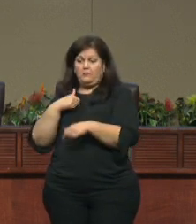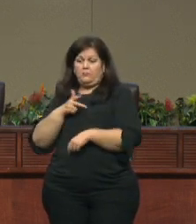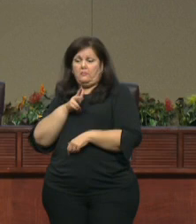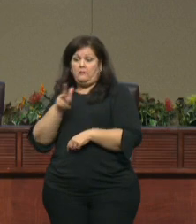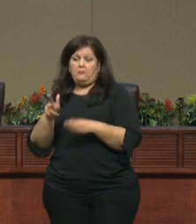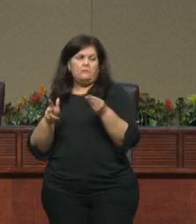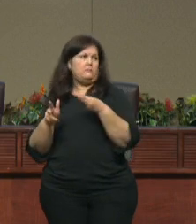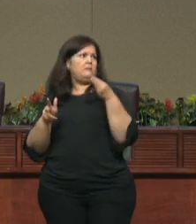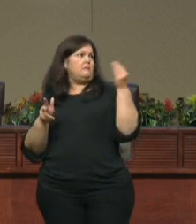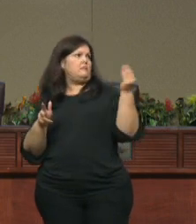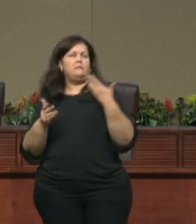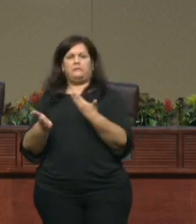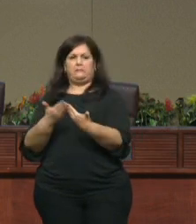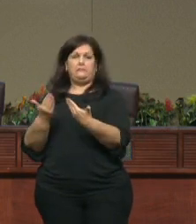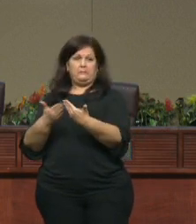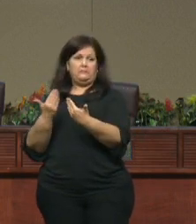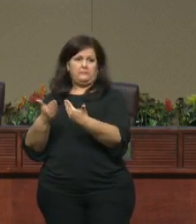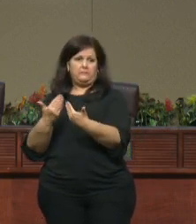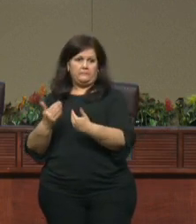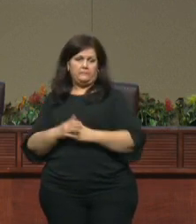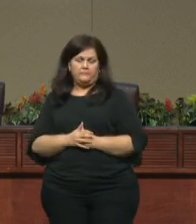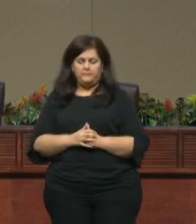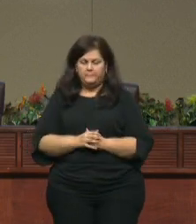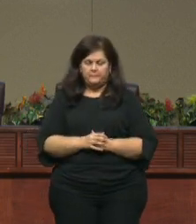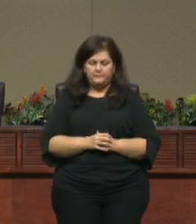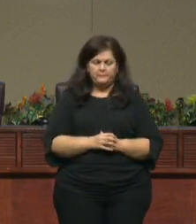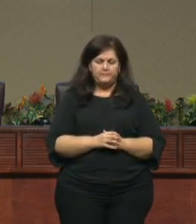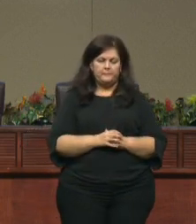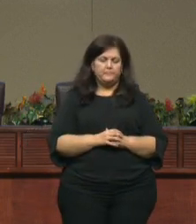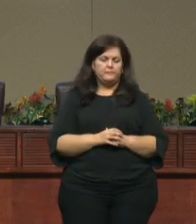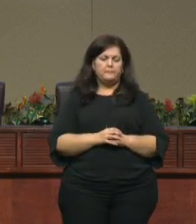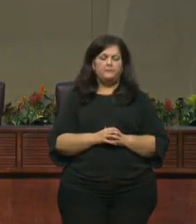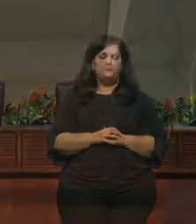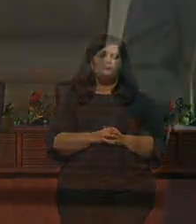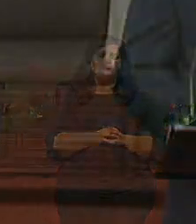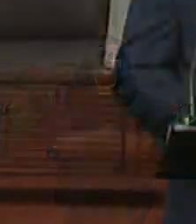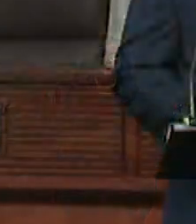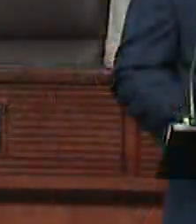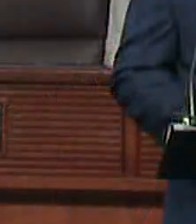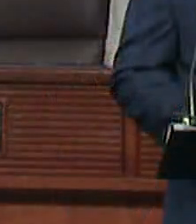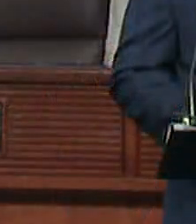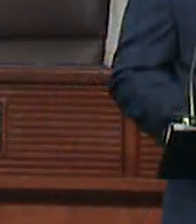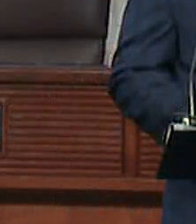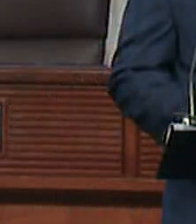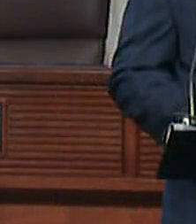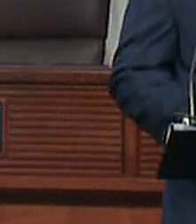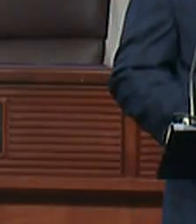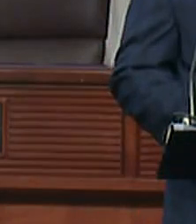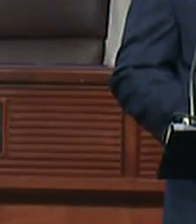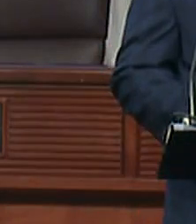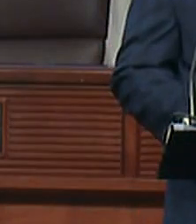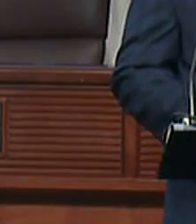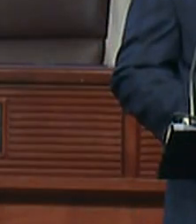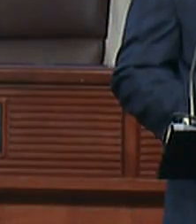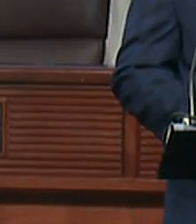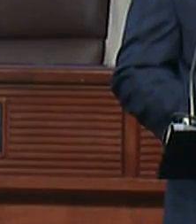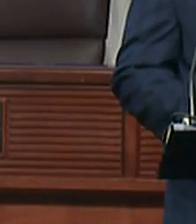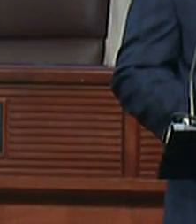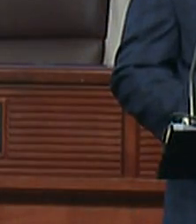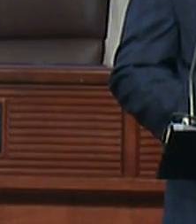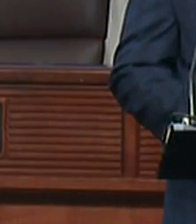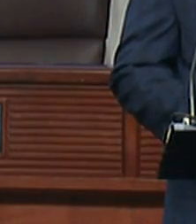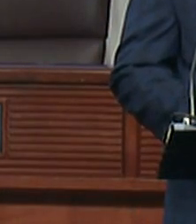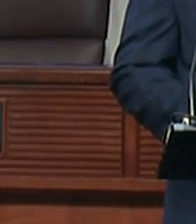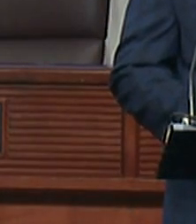at the various testing locations. I want to also mention some other partners here within the community who are providing